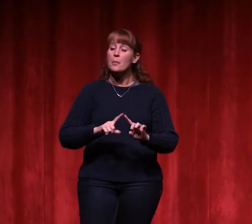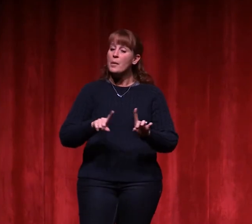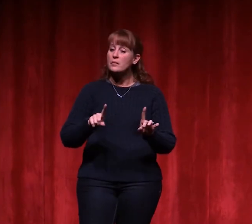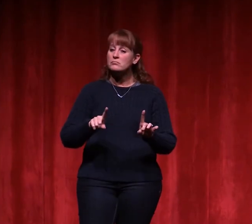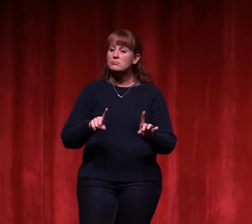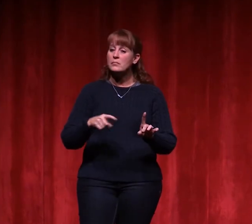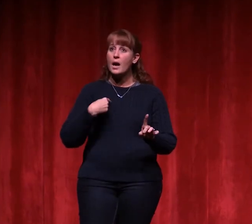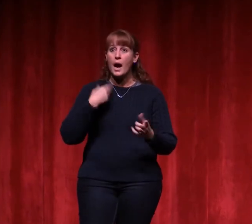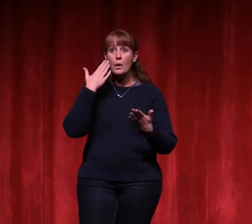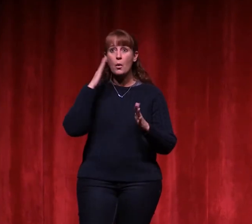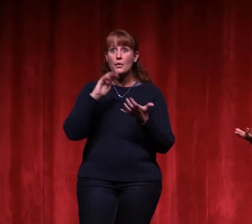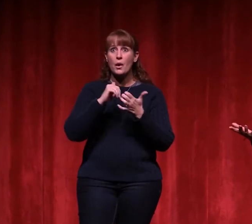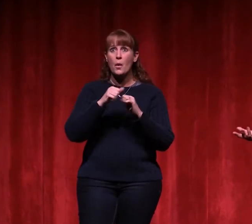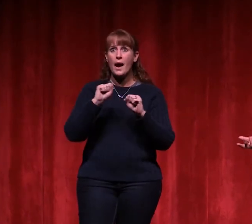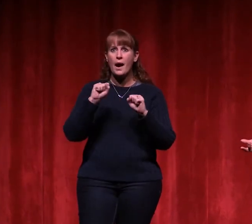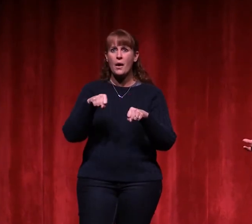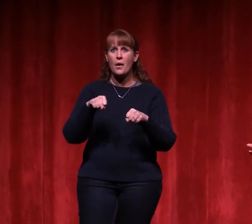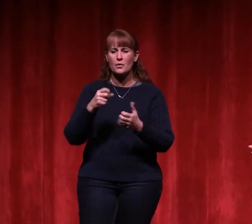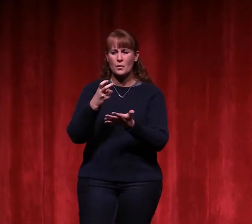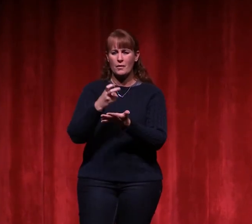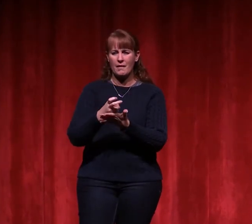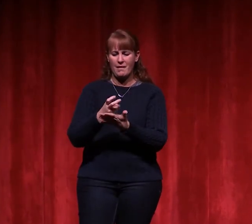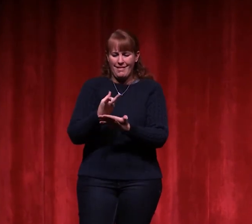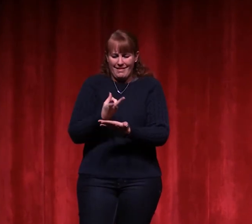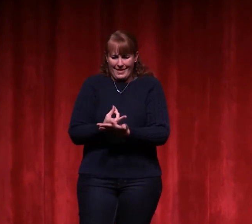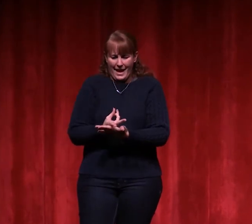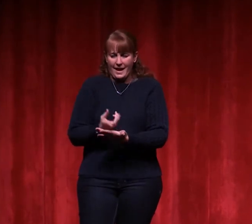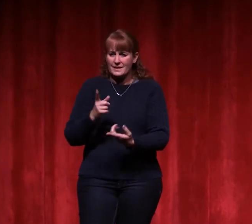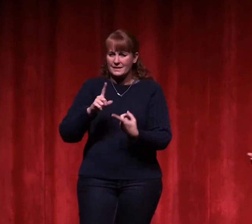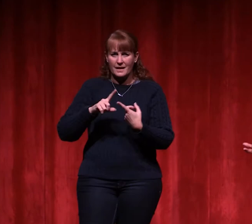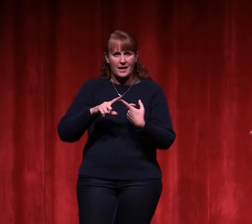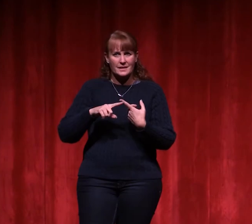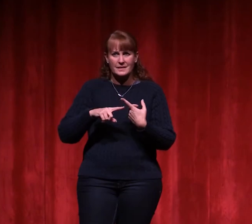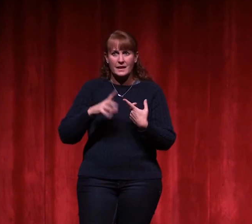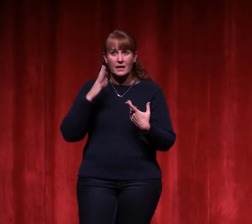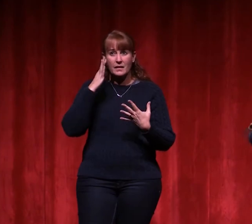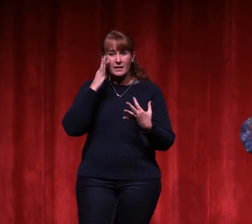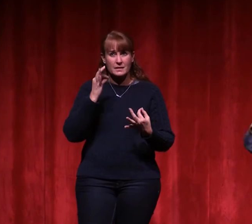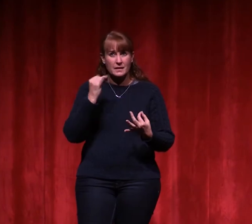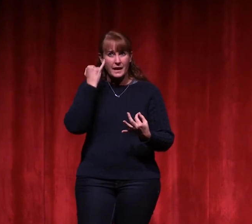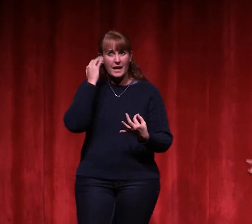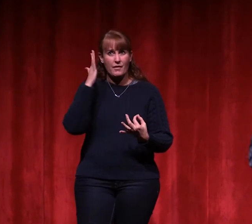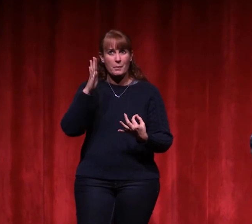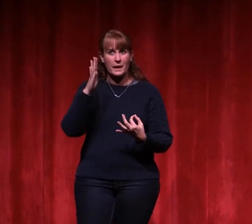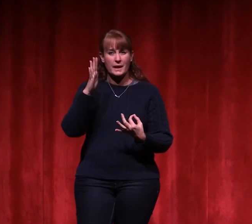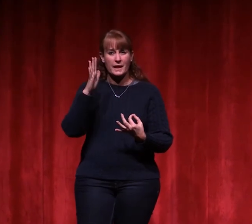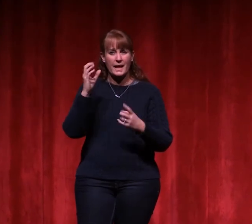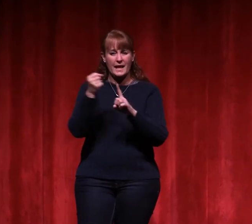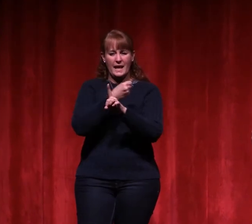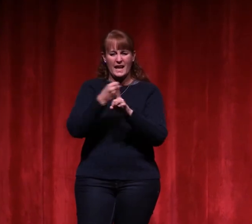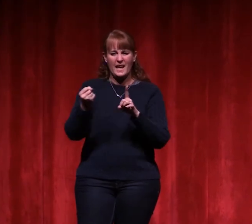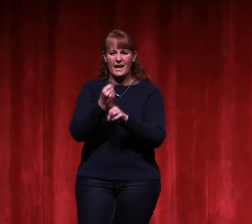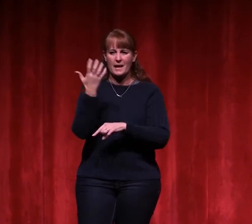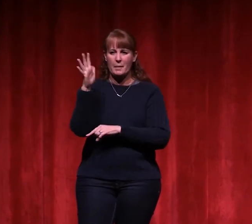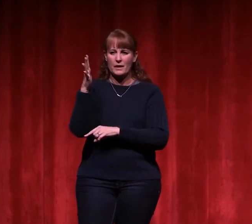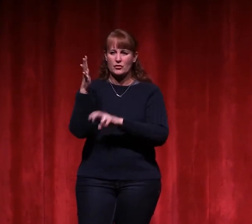not going to know how I can how to land until I discover if I'm going to get knocked around by the limbs.